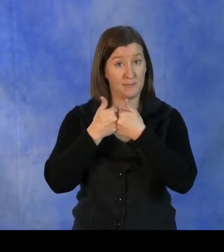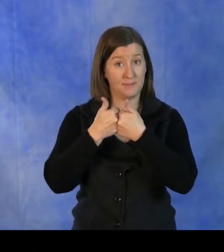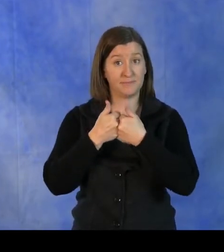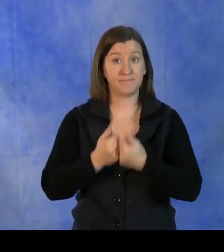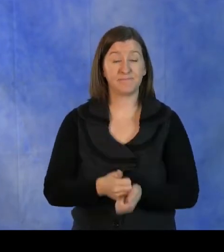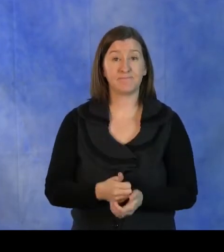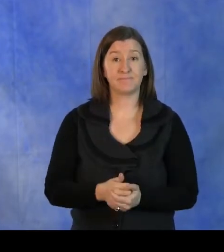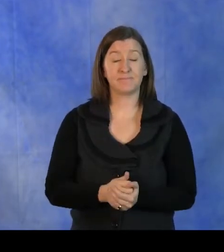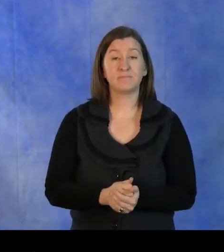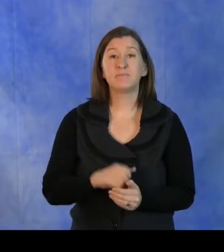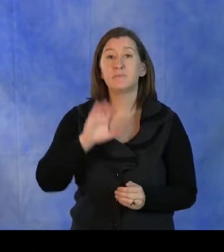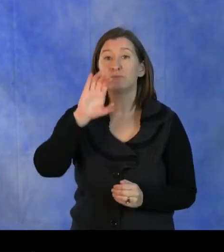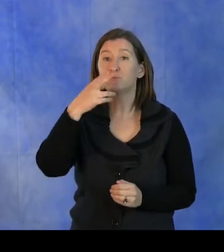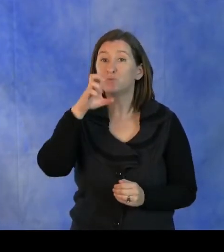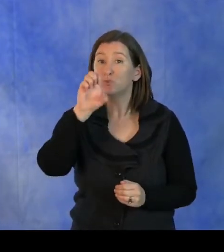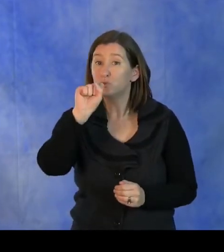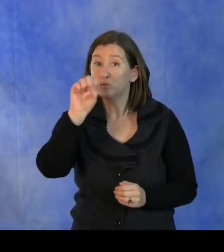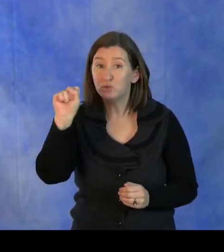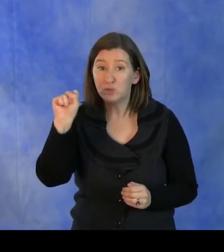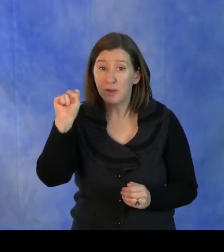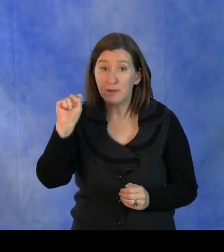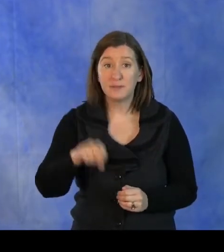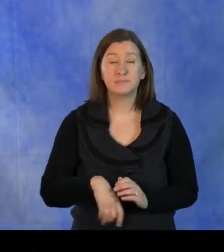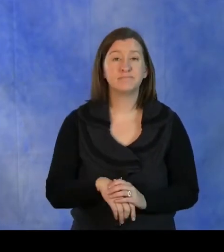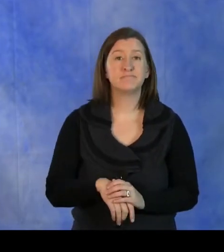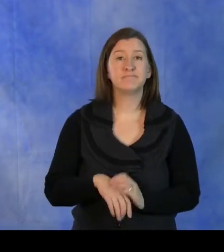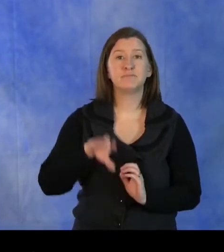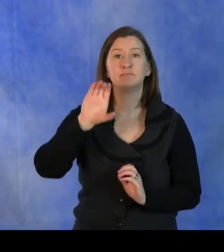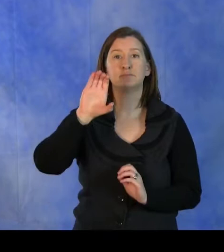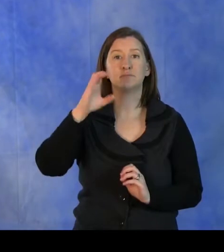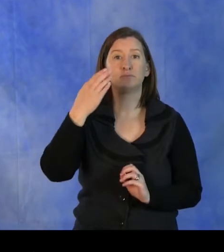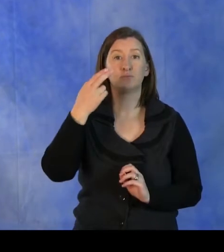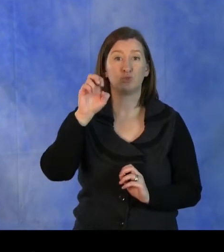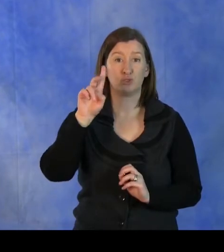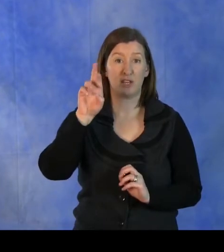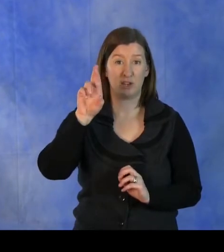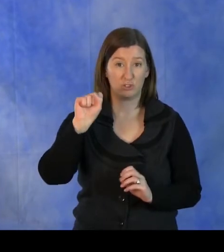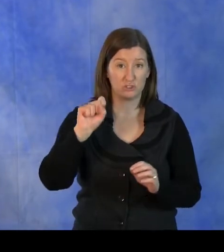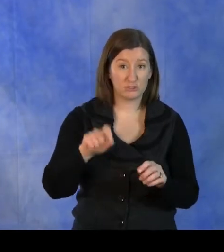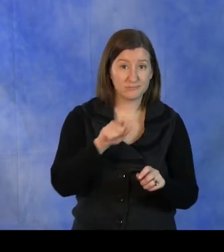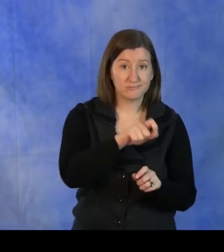You can use strategy games like chess,